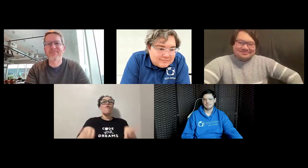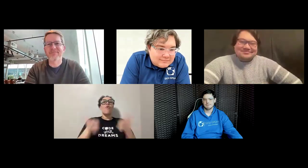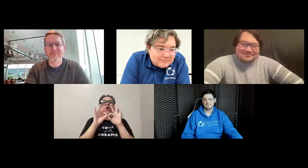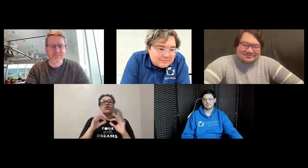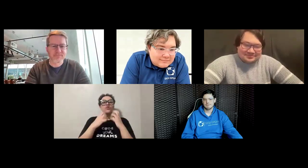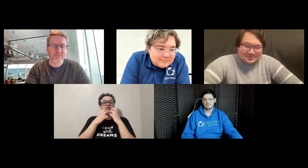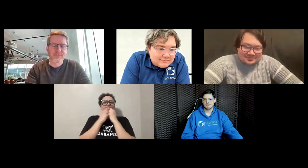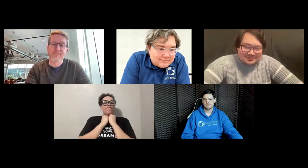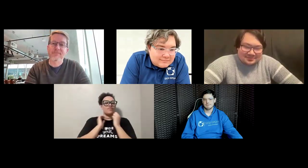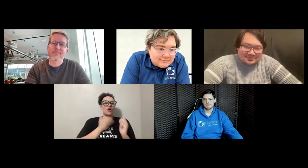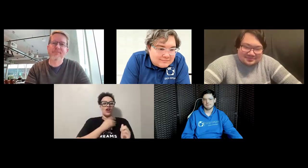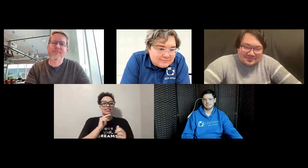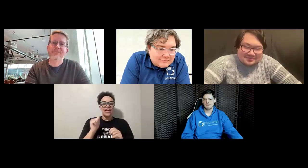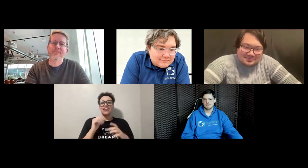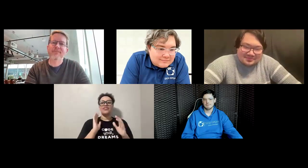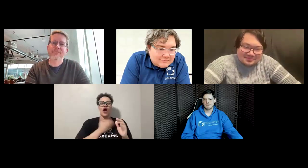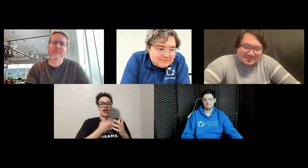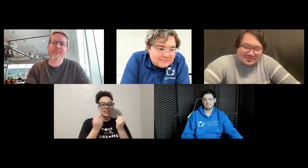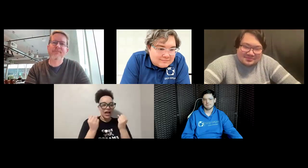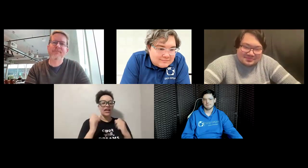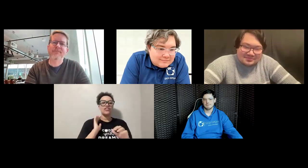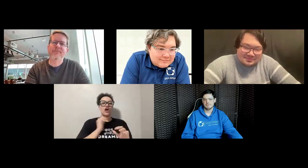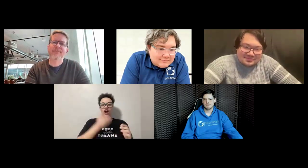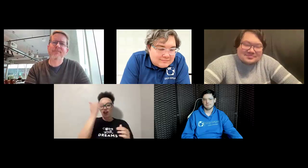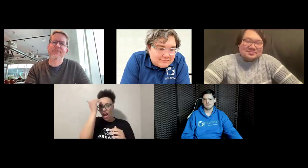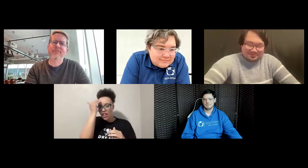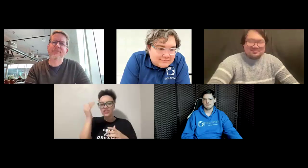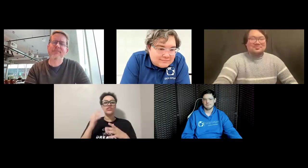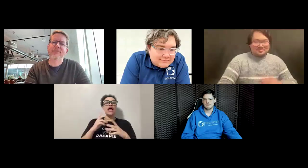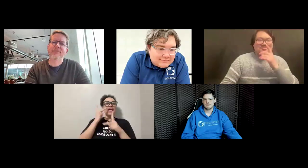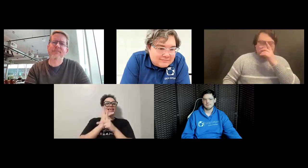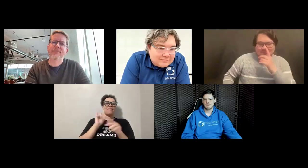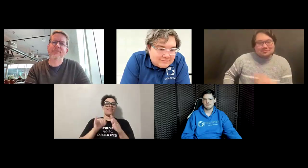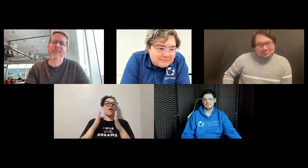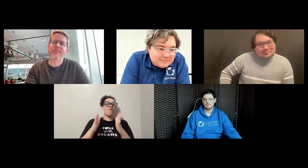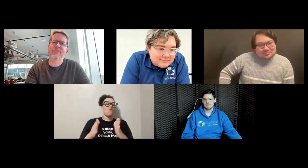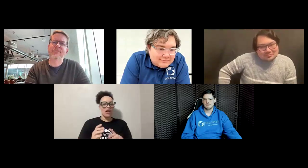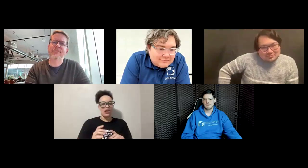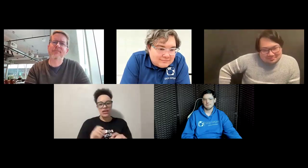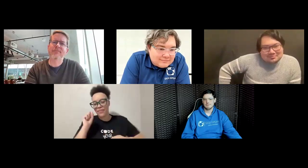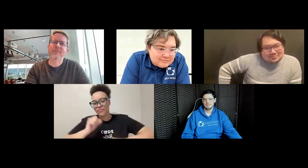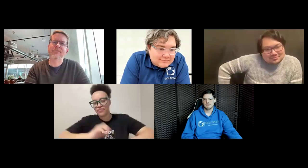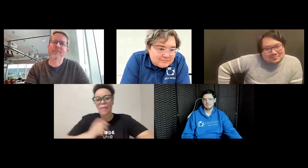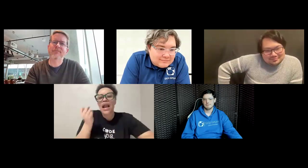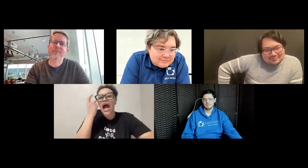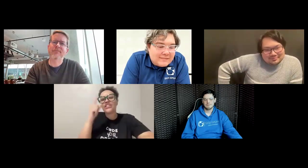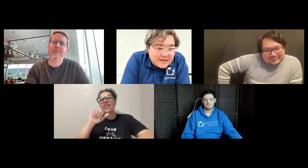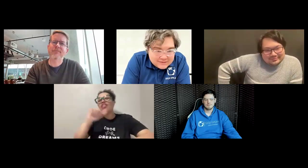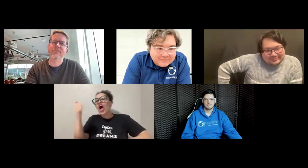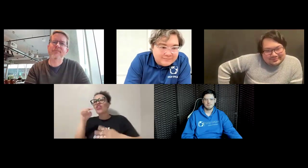seem that companies are willing to do that. So it's important for us to keep hold of our data and the knowledge and keep it going